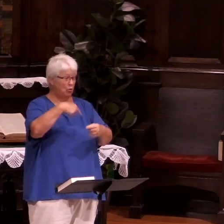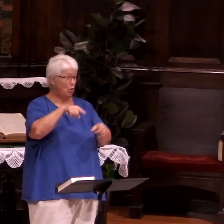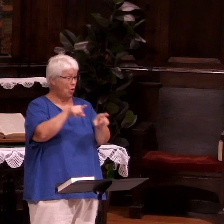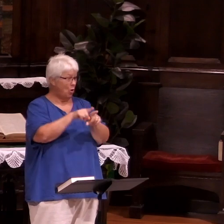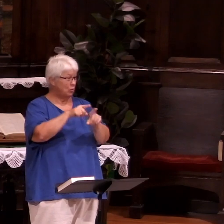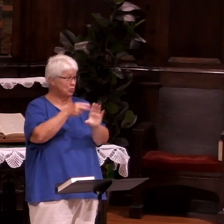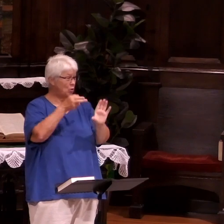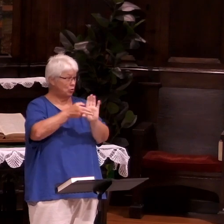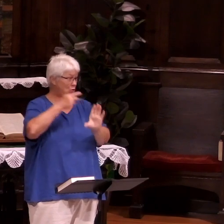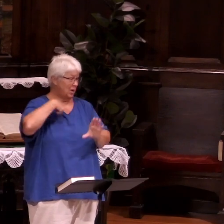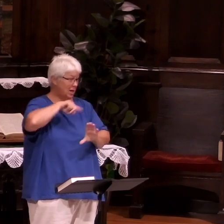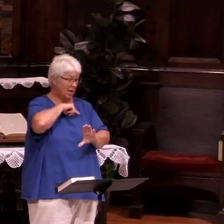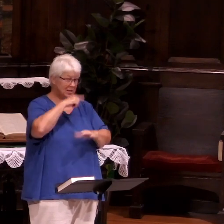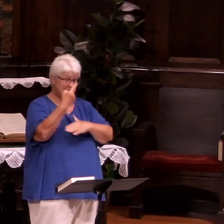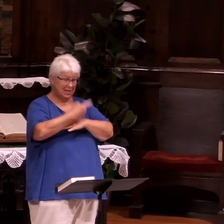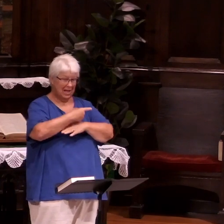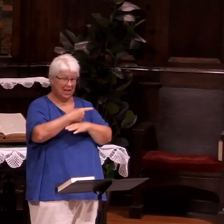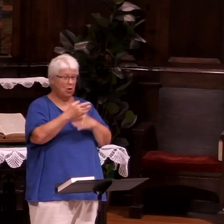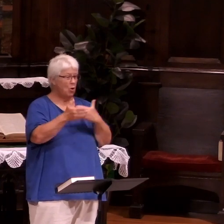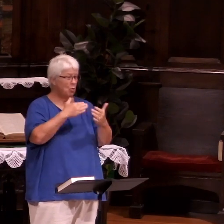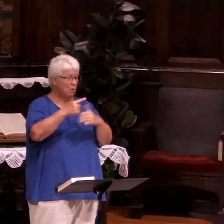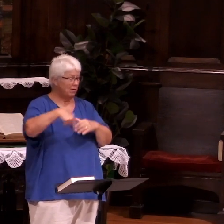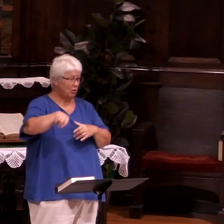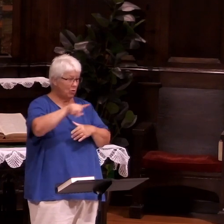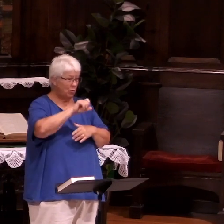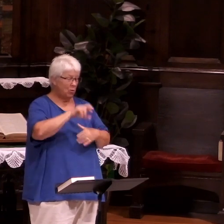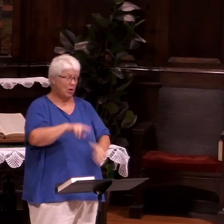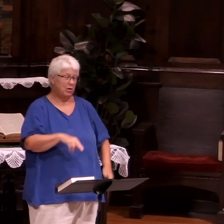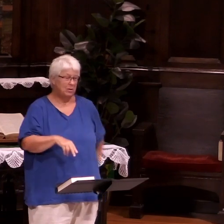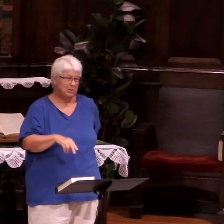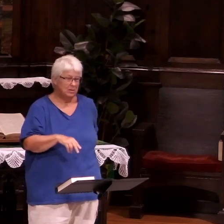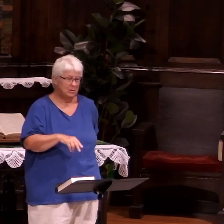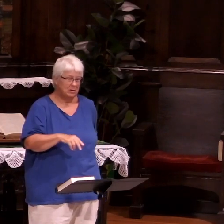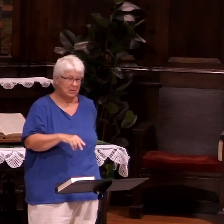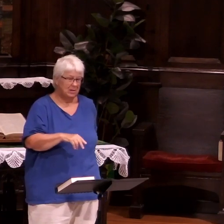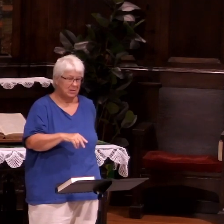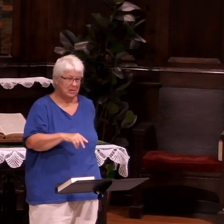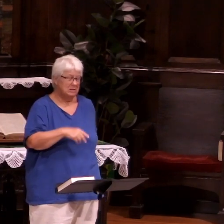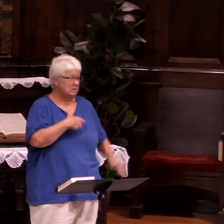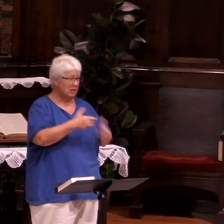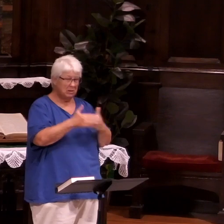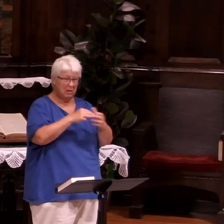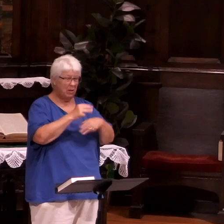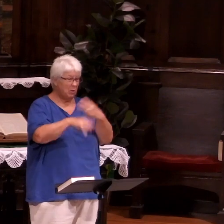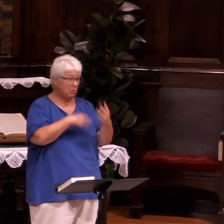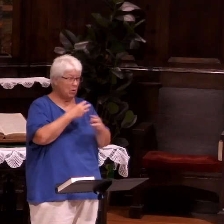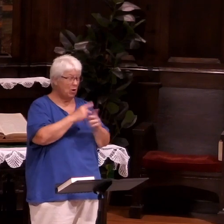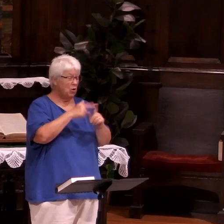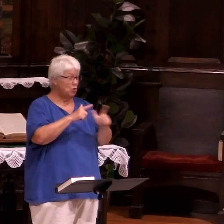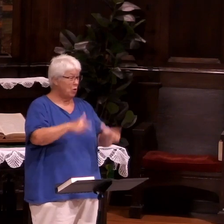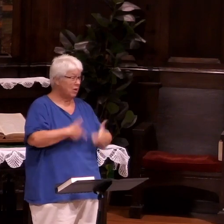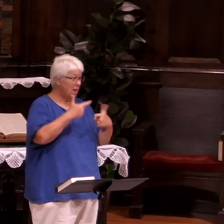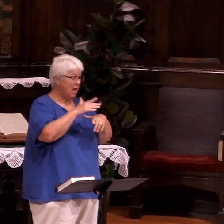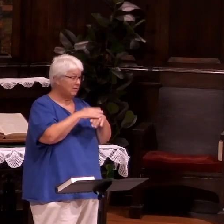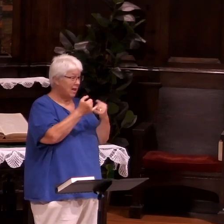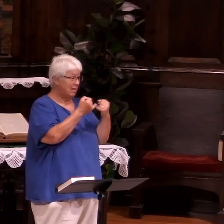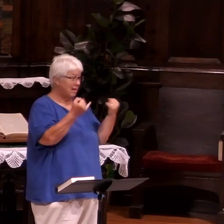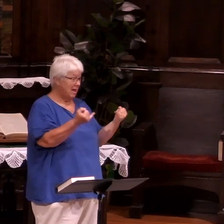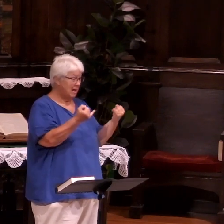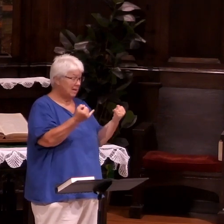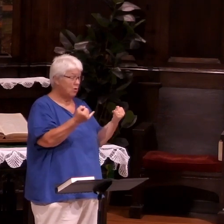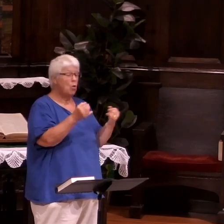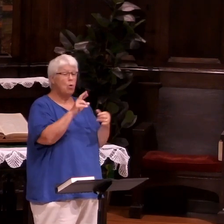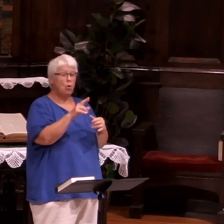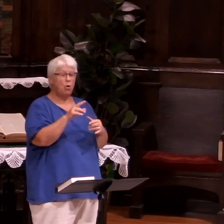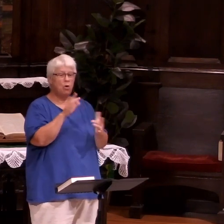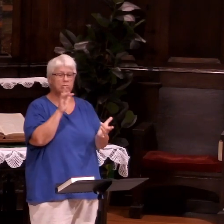also joining us wherever you are in the world. Whether you are live streaming right this moment